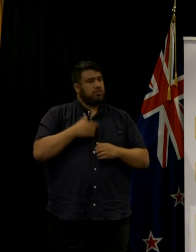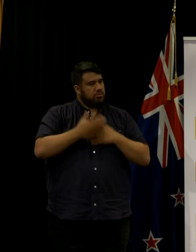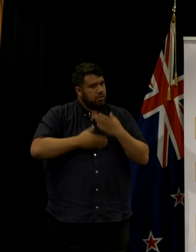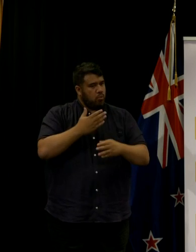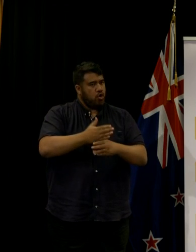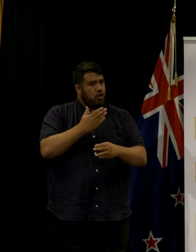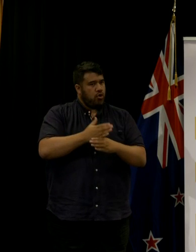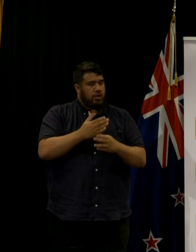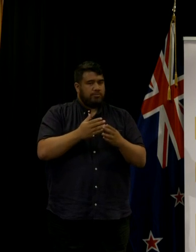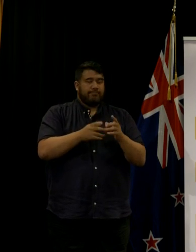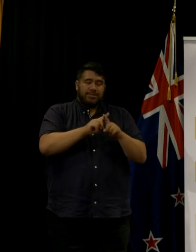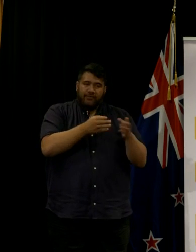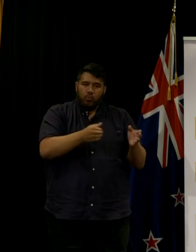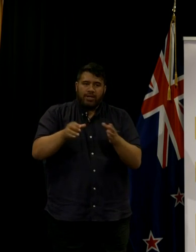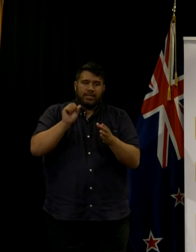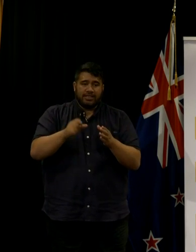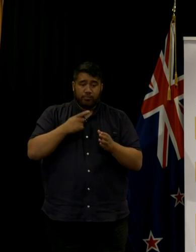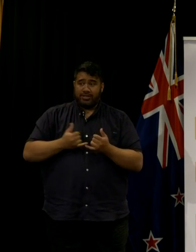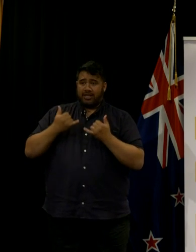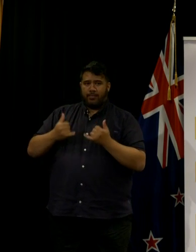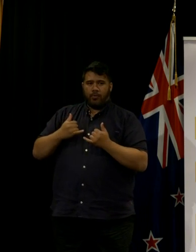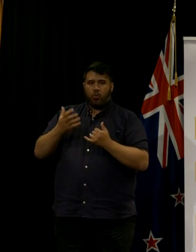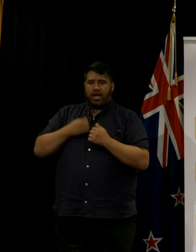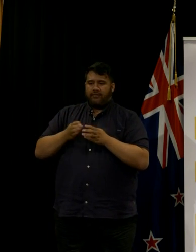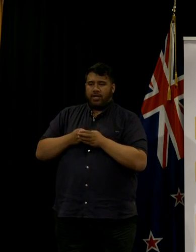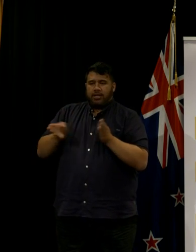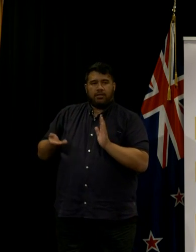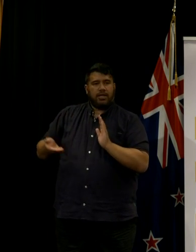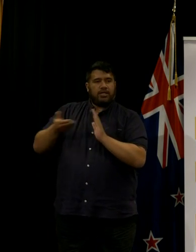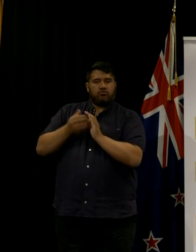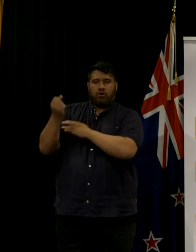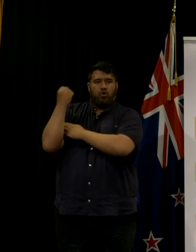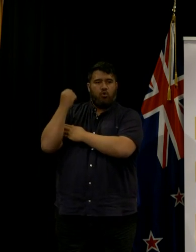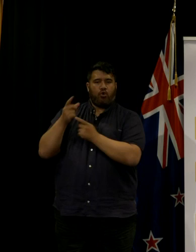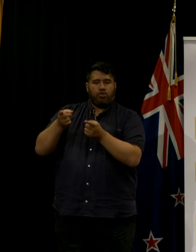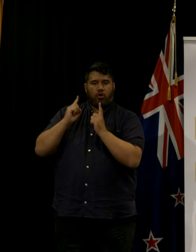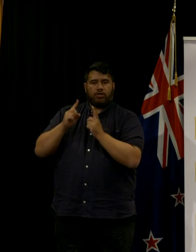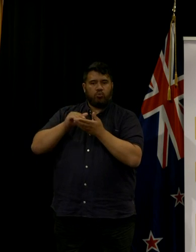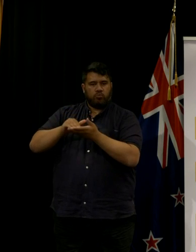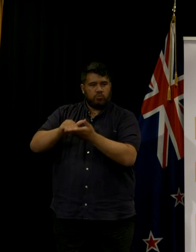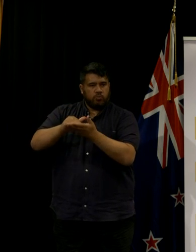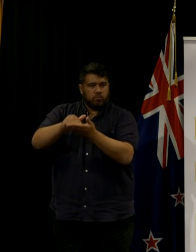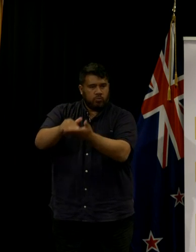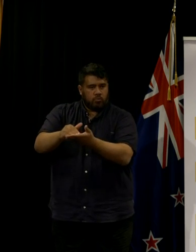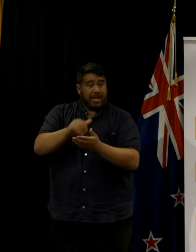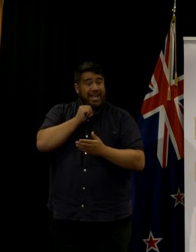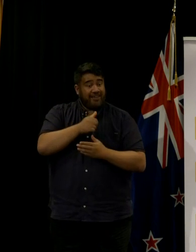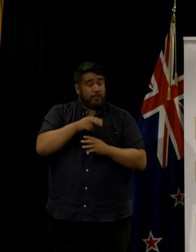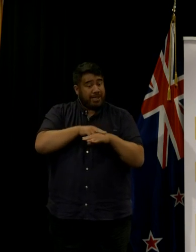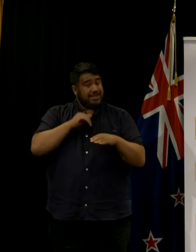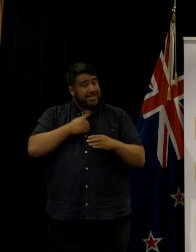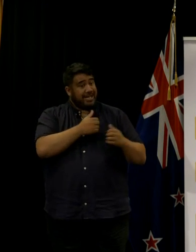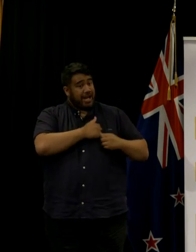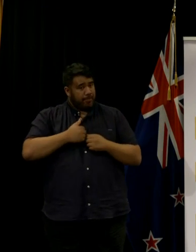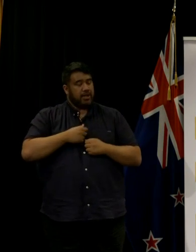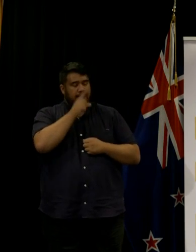they'll be using powers that are not normally available to them, and if the police needed to access additional support through the military, then they would be able to do that. How